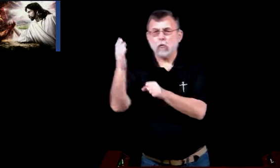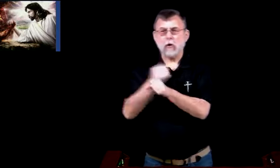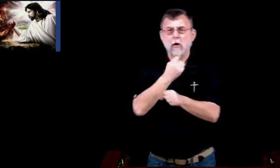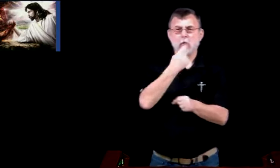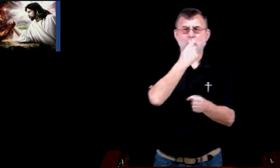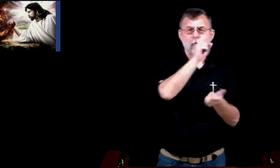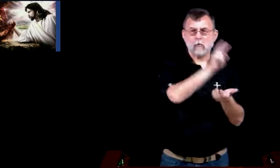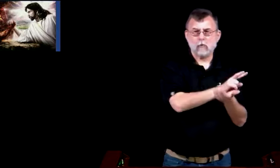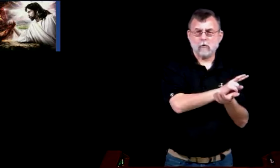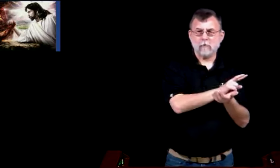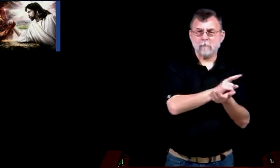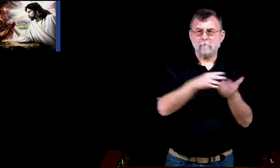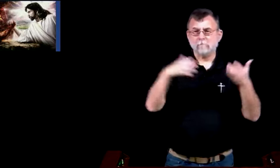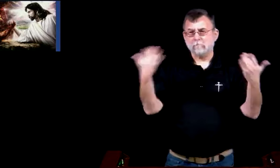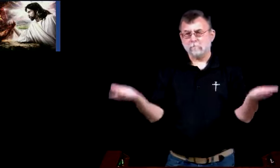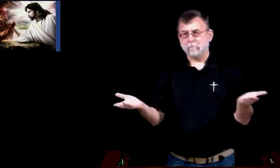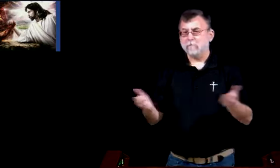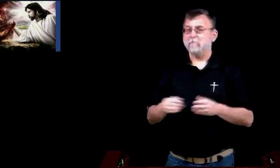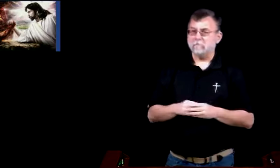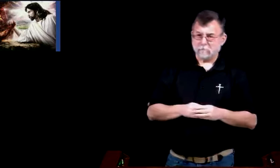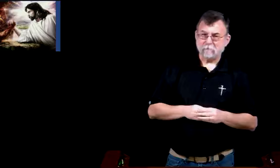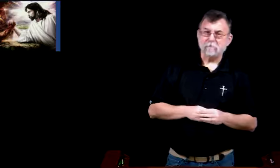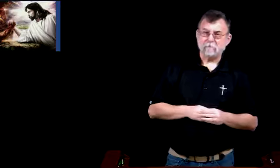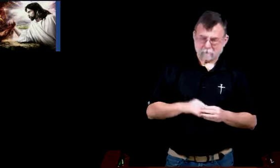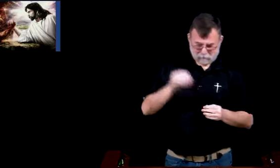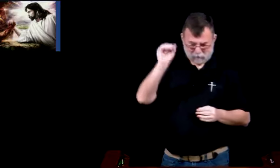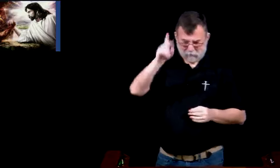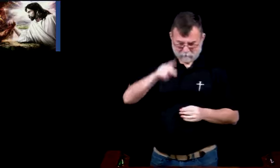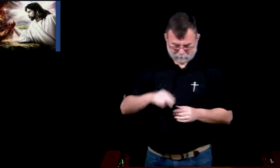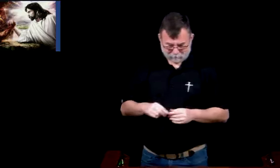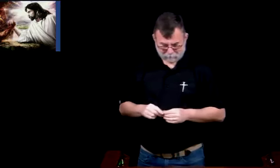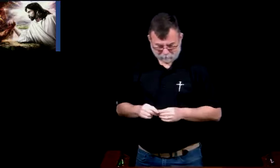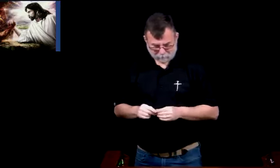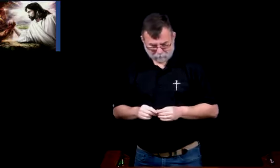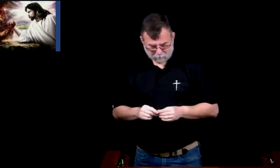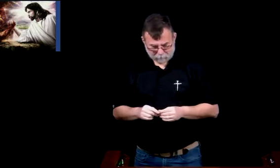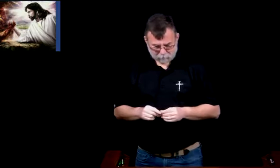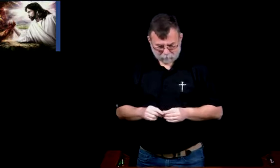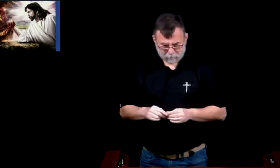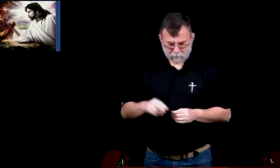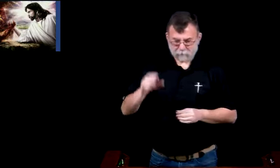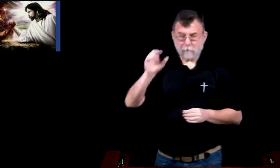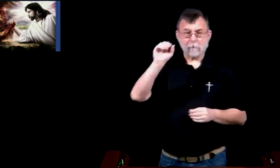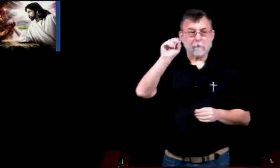Online, someone said, who wins and who loses? Maybe that determines who we cheer for.